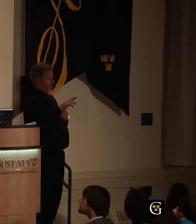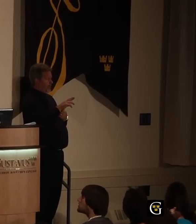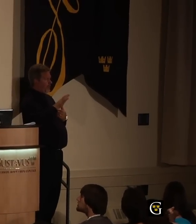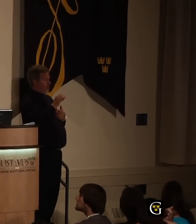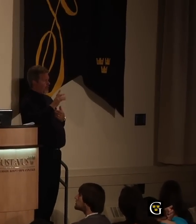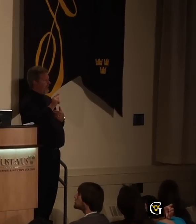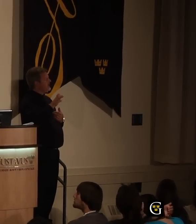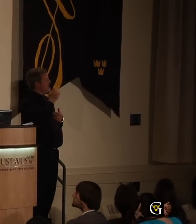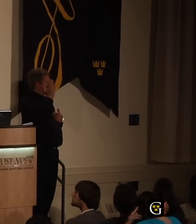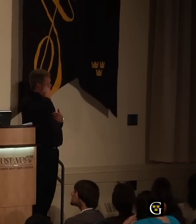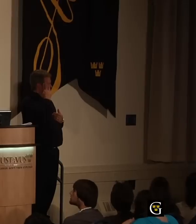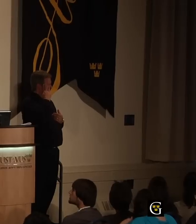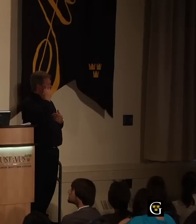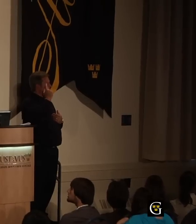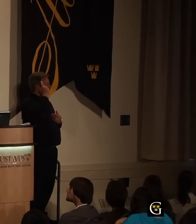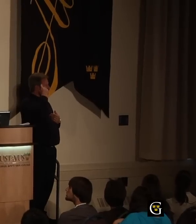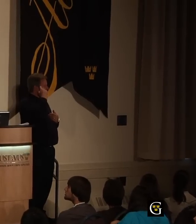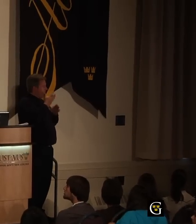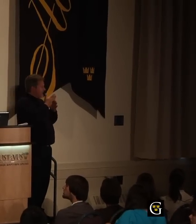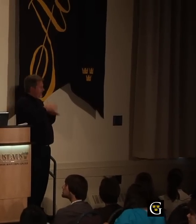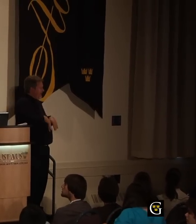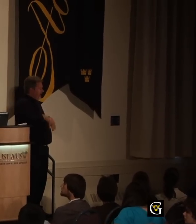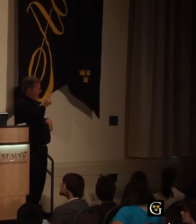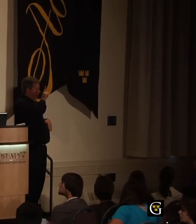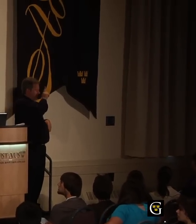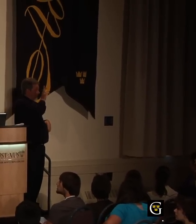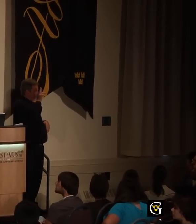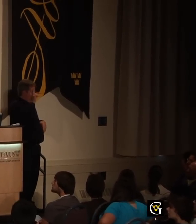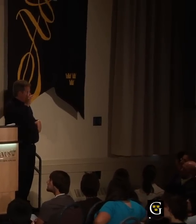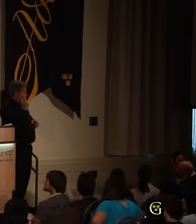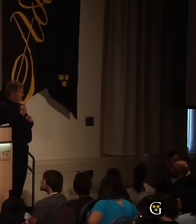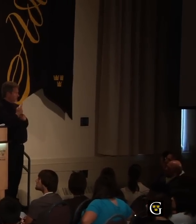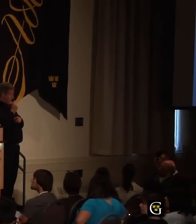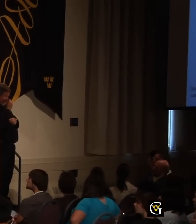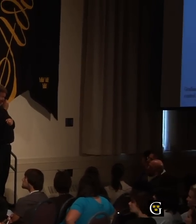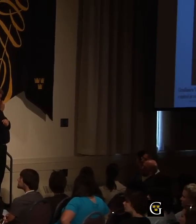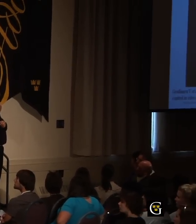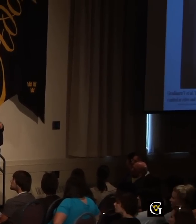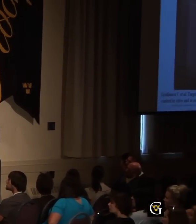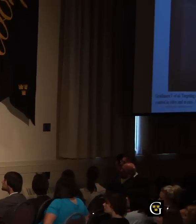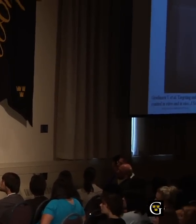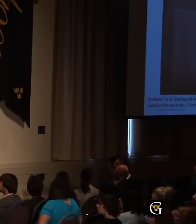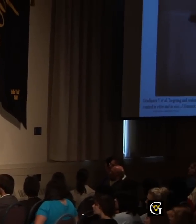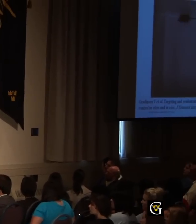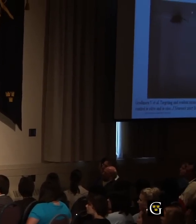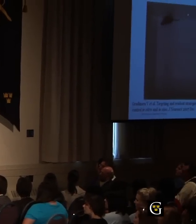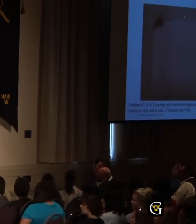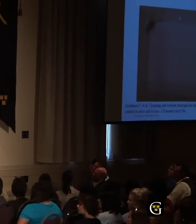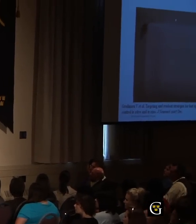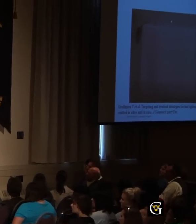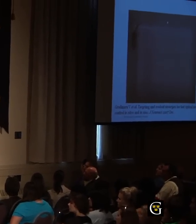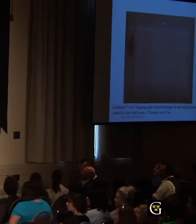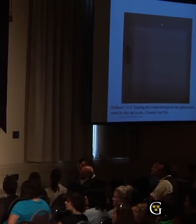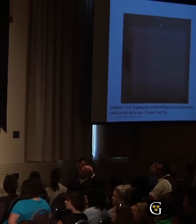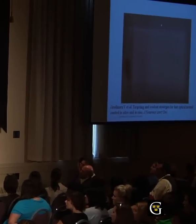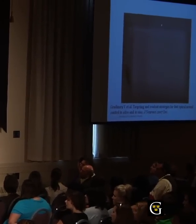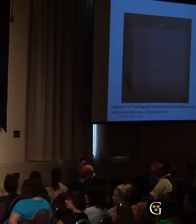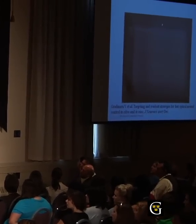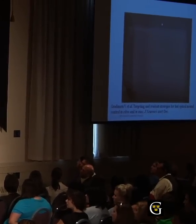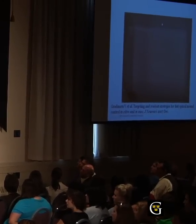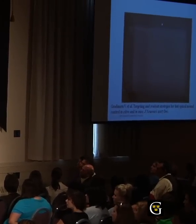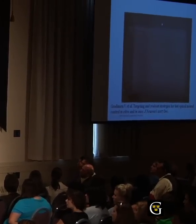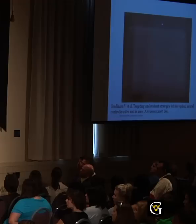brains are divided into two halves, right? Left and right. So this gene has had part of the motor cortex on one